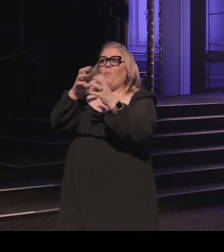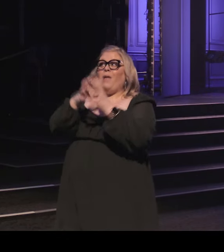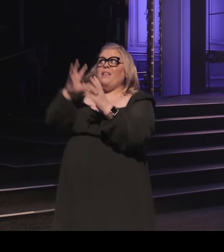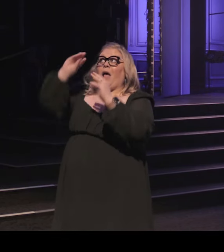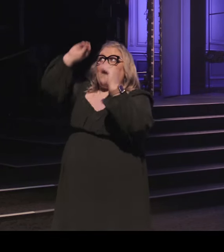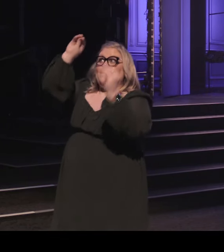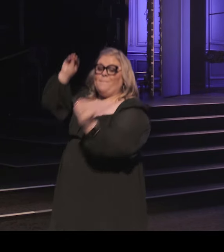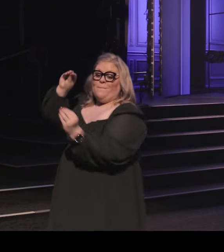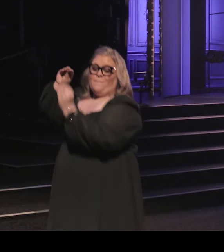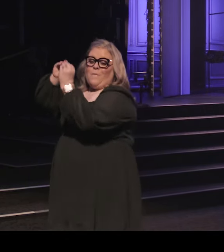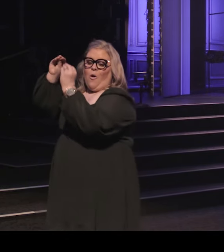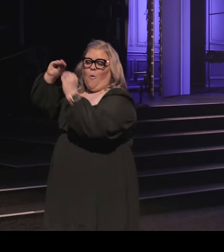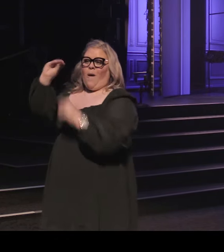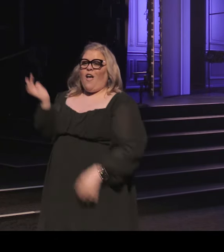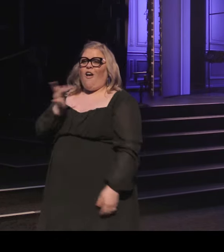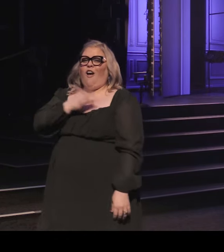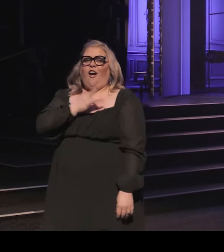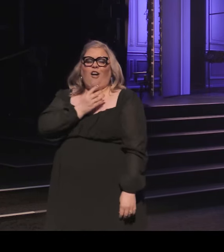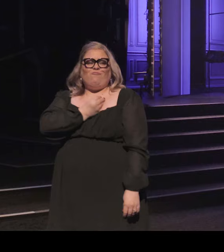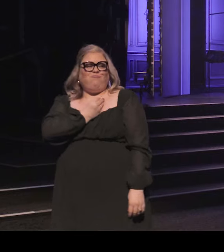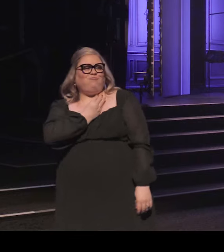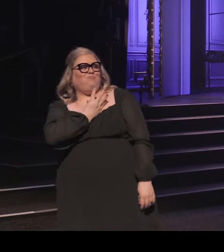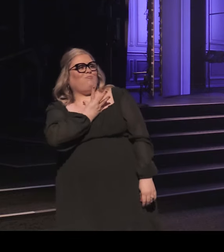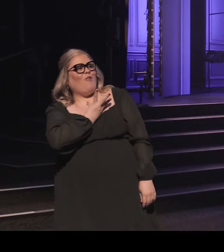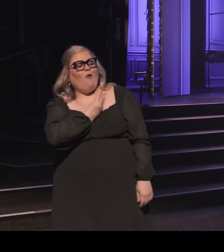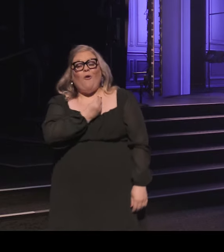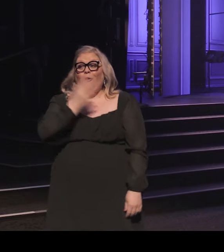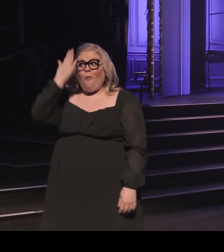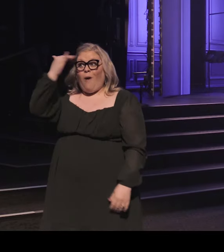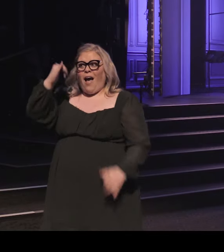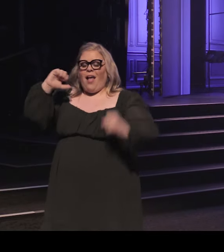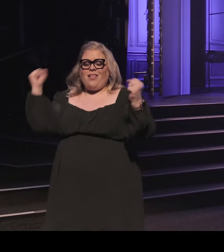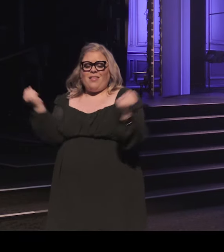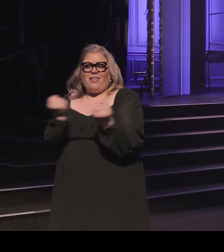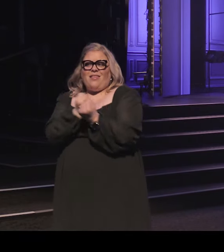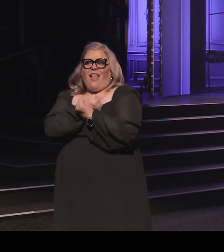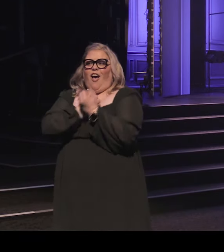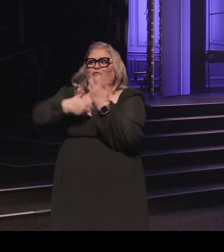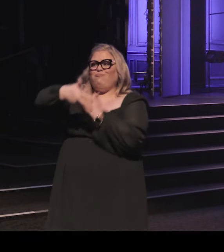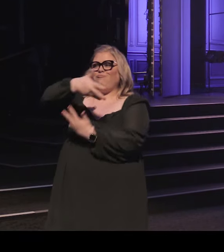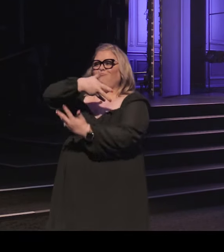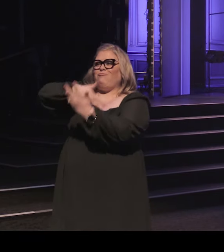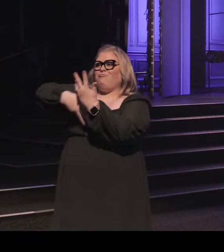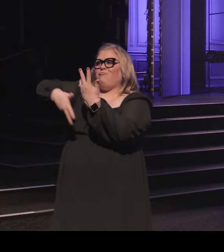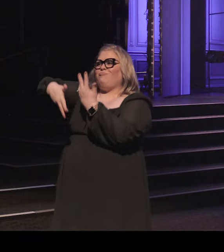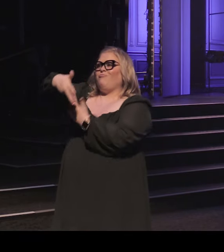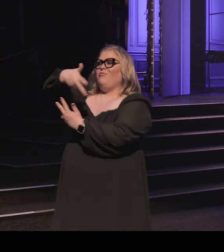There'll be much mistletoe and hearts will be glowing when loved ones.